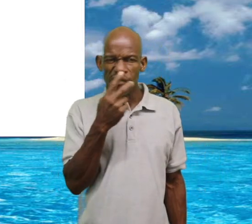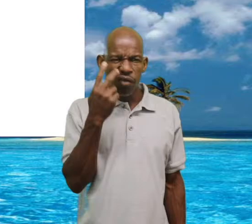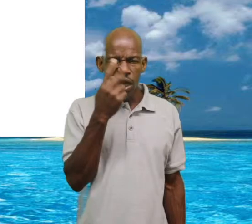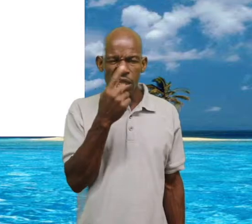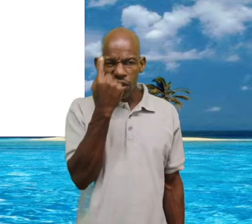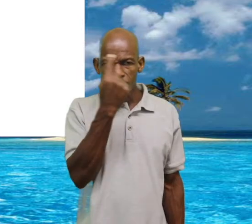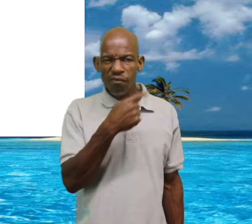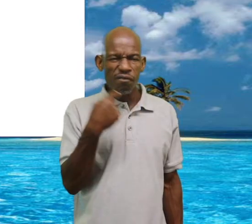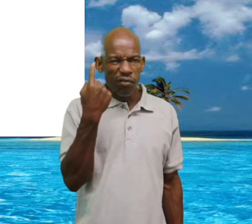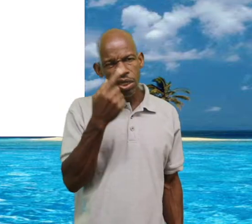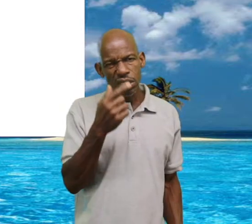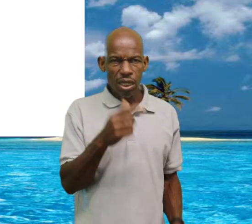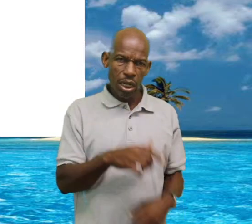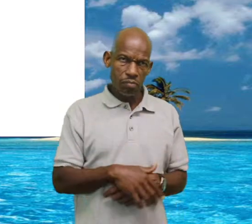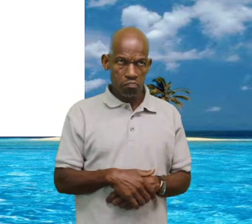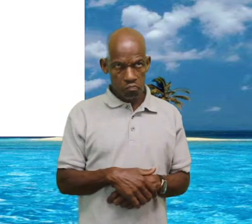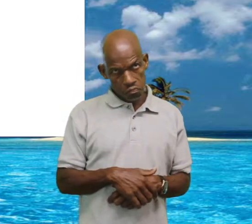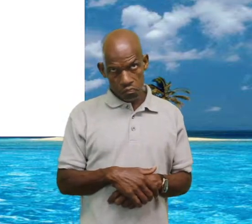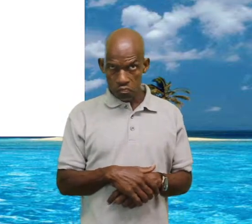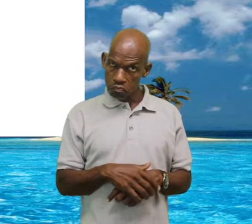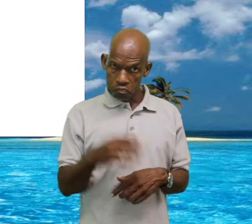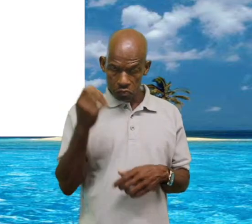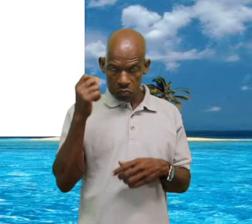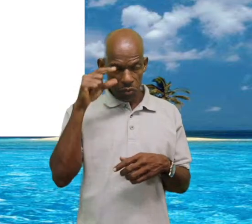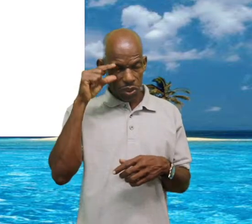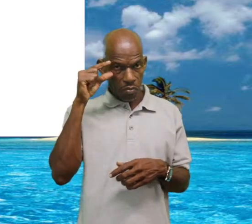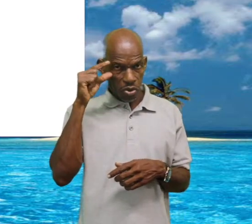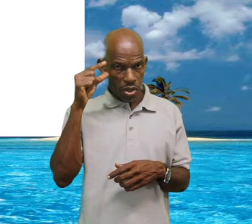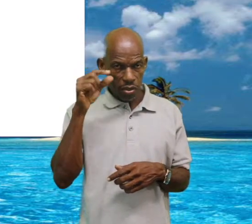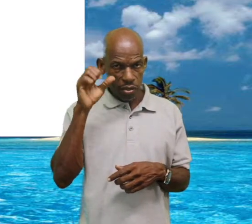find out if you're understanding. So Briki, are you understanding?